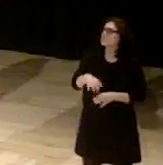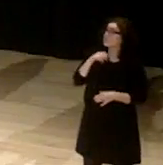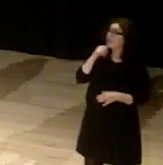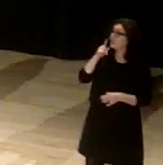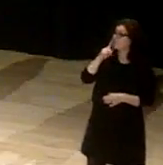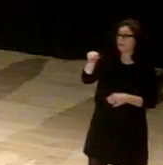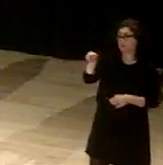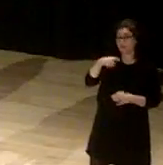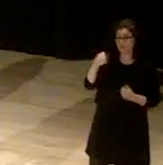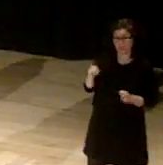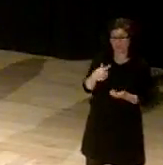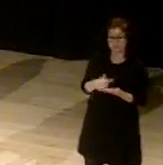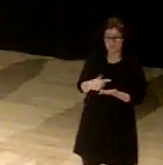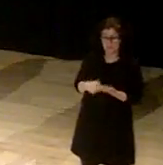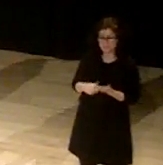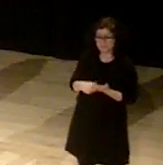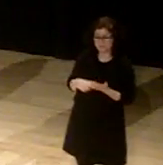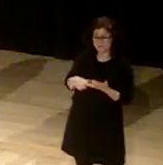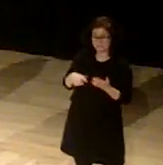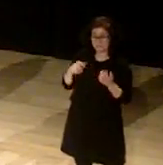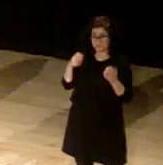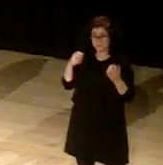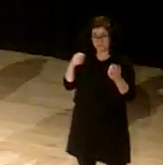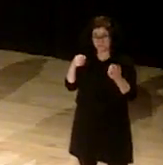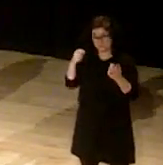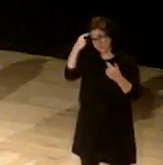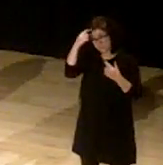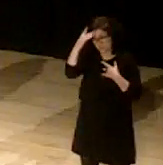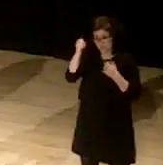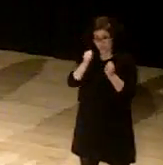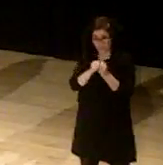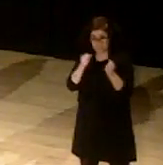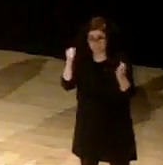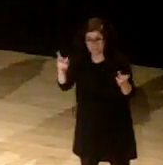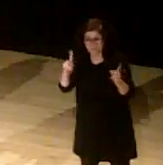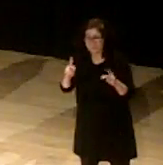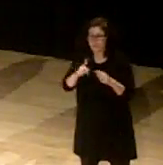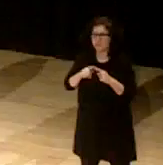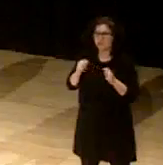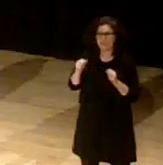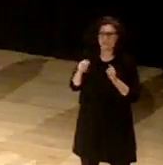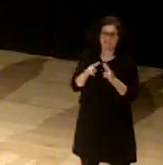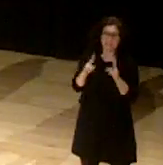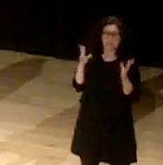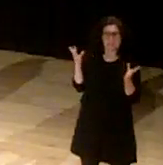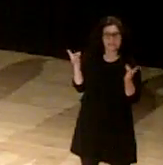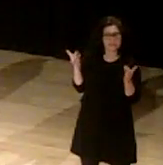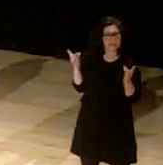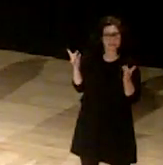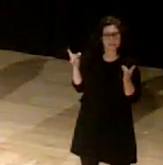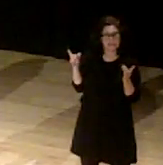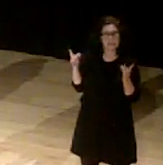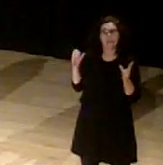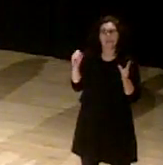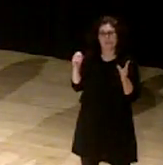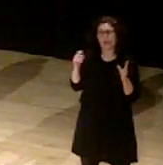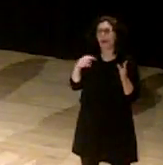to have conversations with a bunch of people about this, but it can get very tricky. So this is how I'm going to